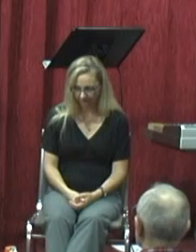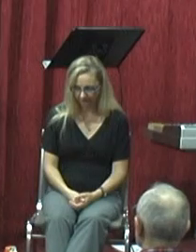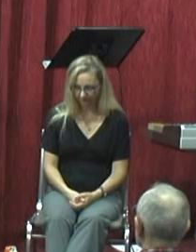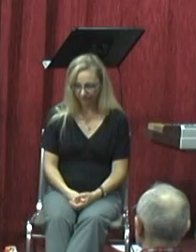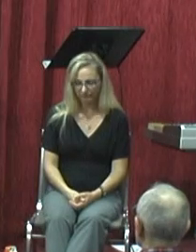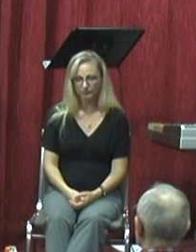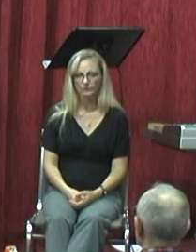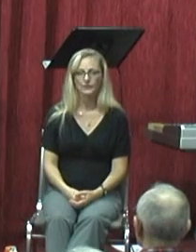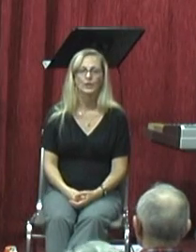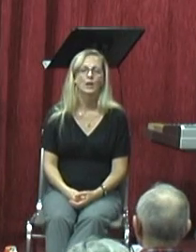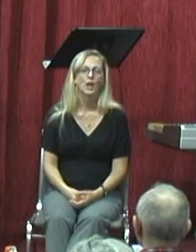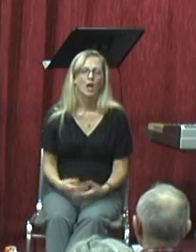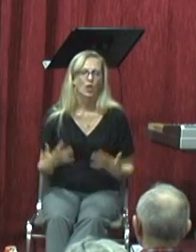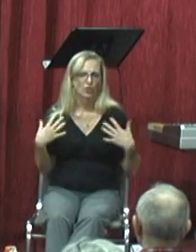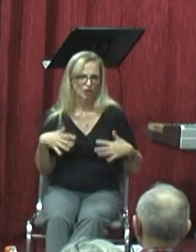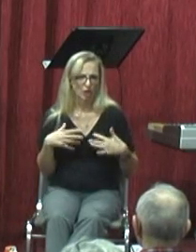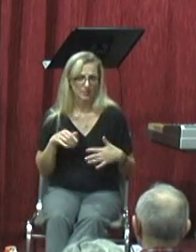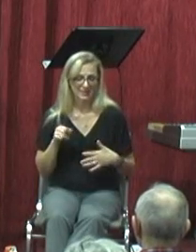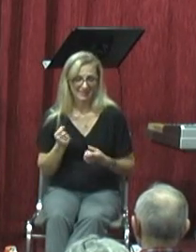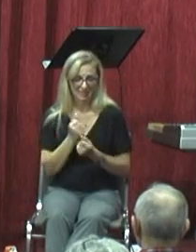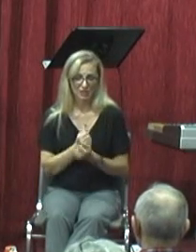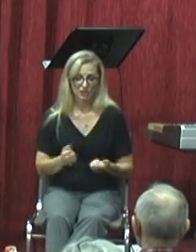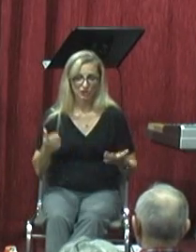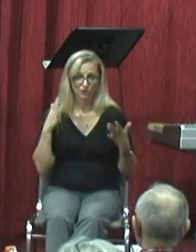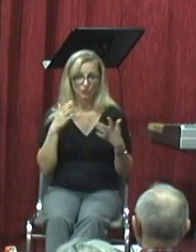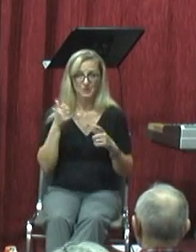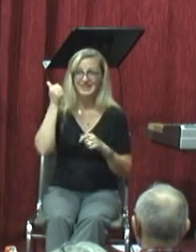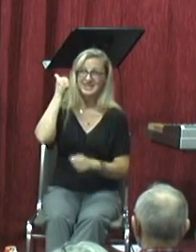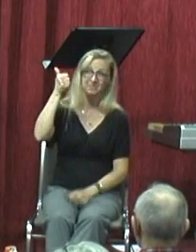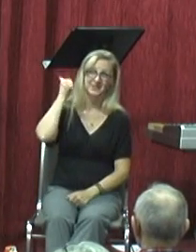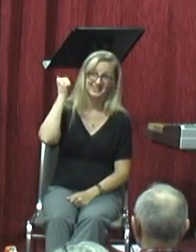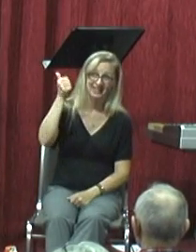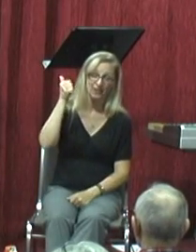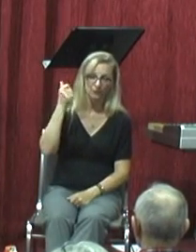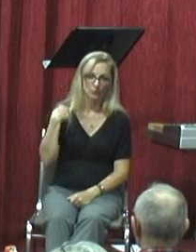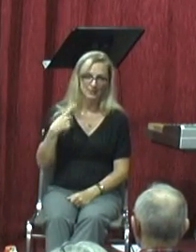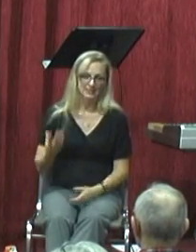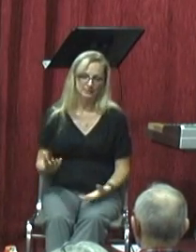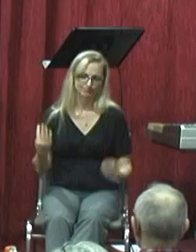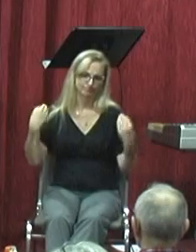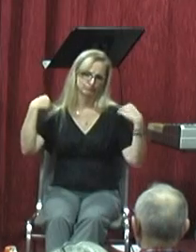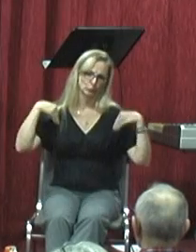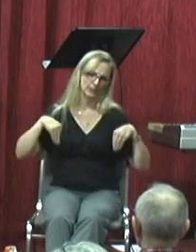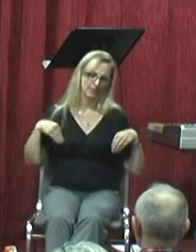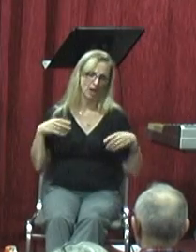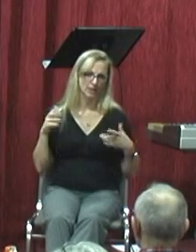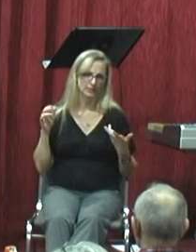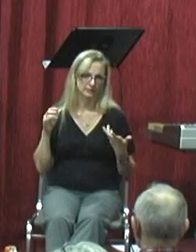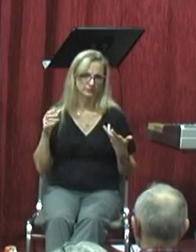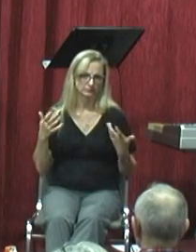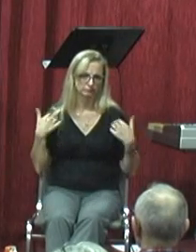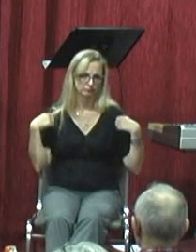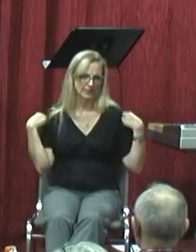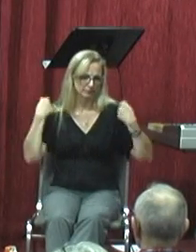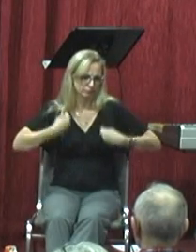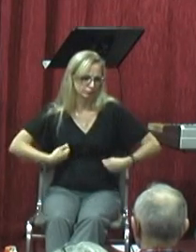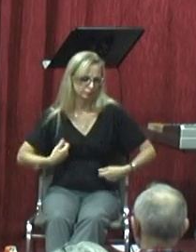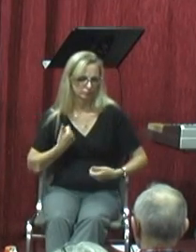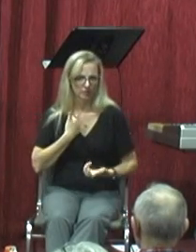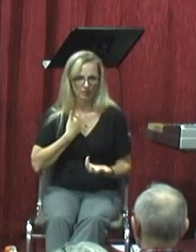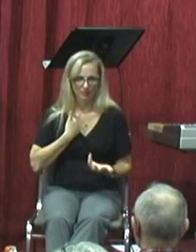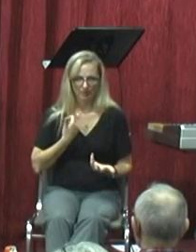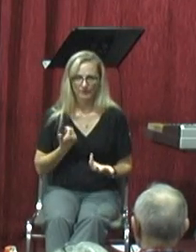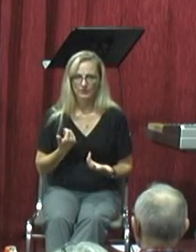himself. We are to put on him as a garment. And then we find